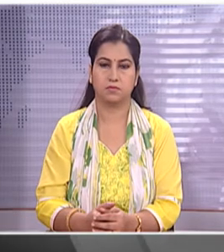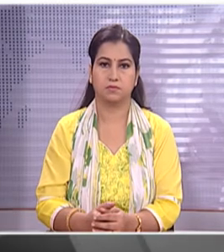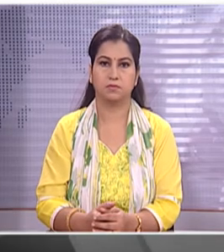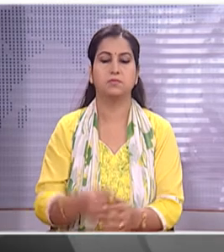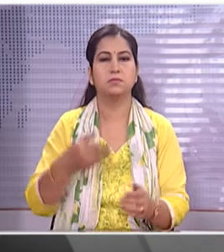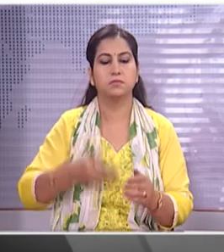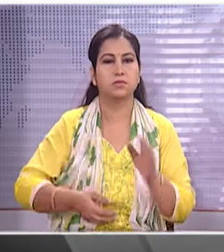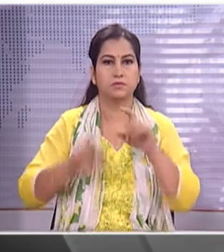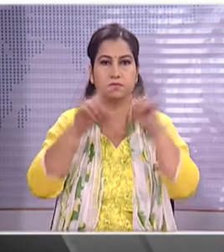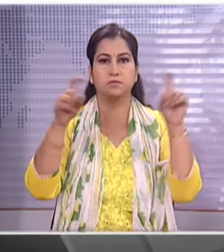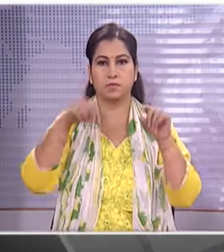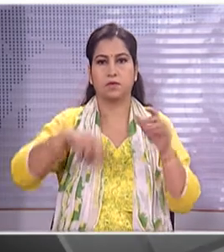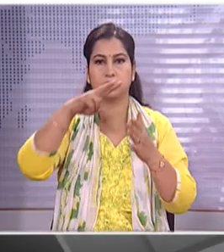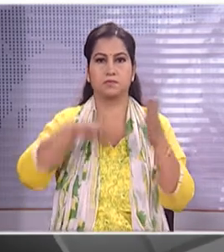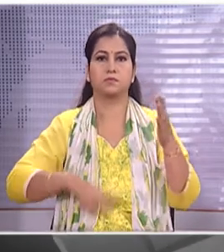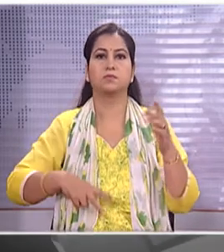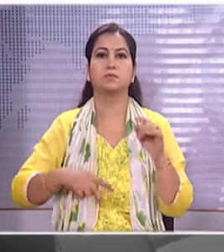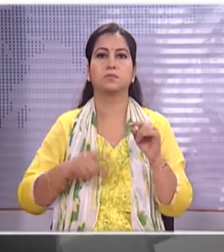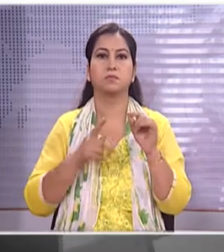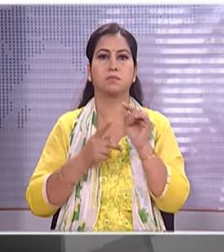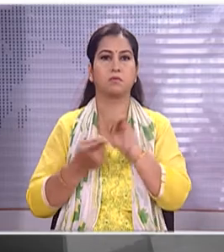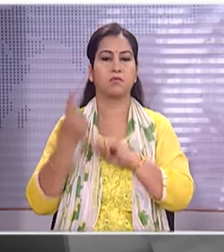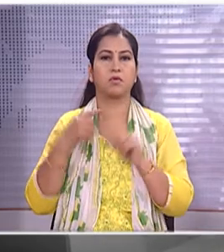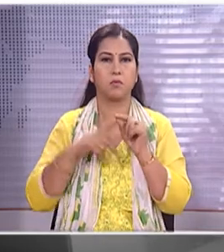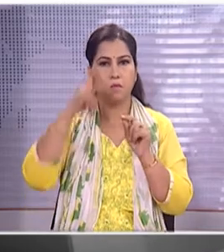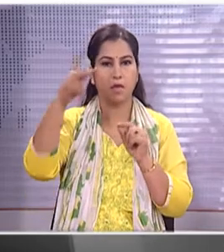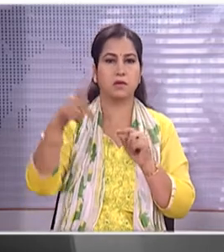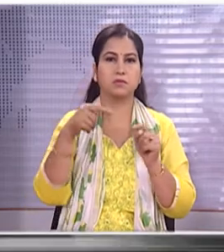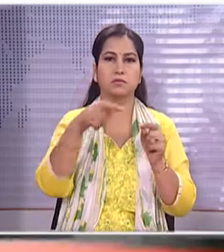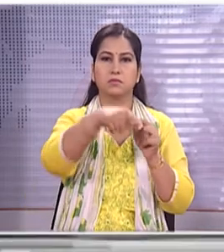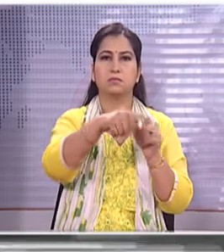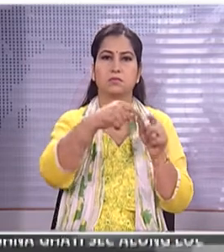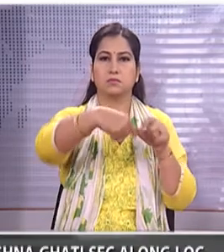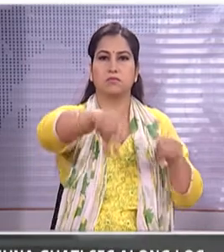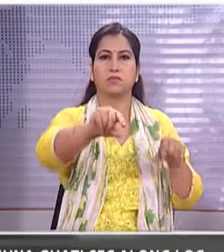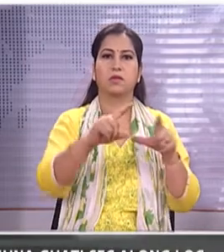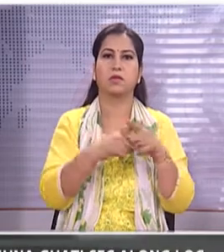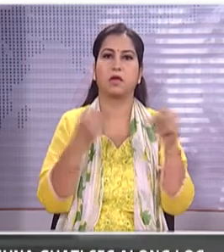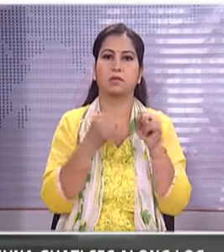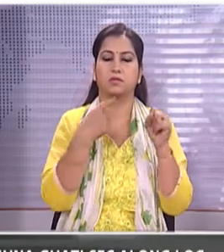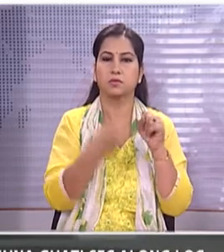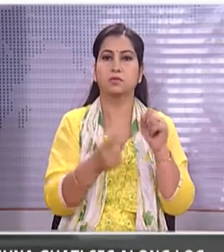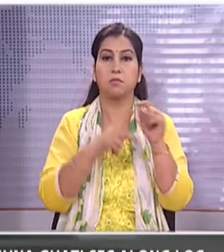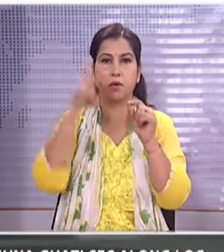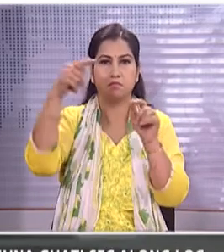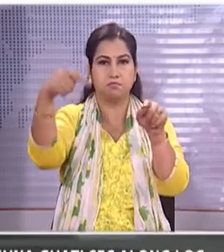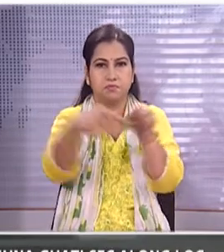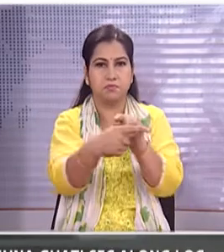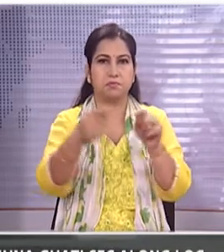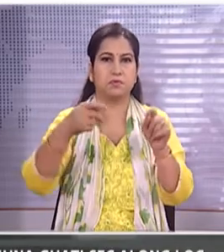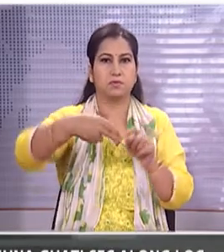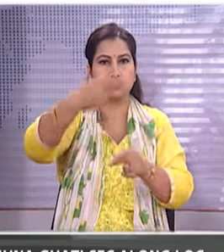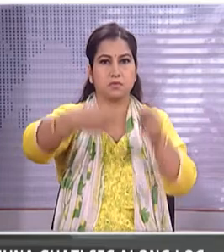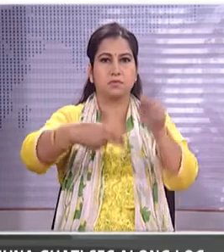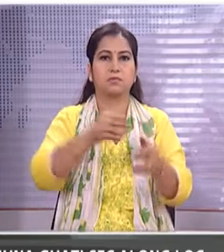Those were the headlines. Now the news in detail. In the latest incidents of ceasefire violation in Jammu and Kashmir, Pakistani forces resorted to heavy shelling